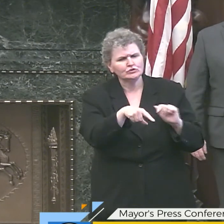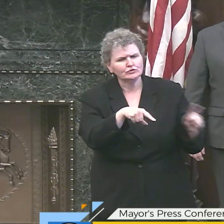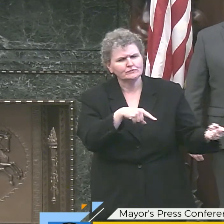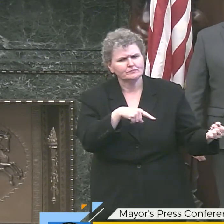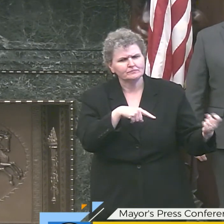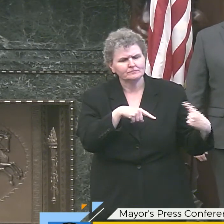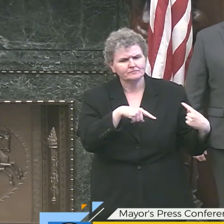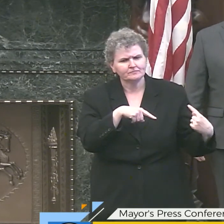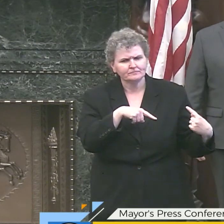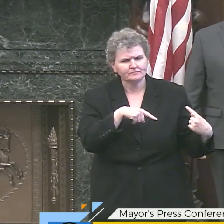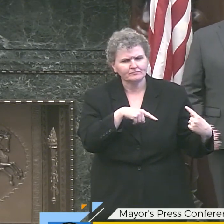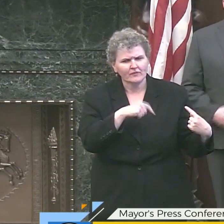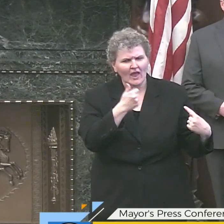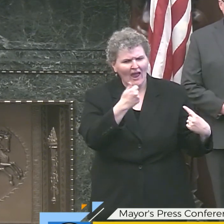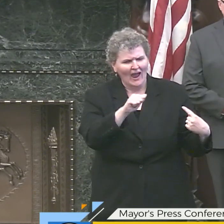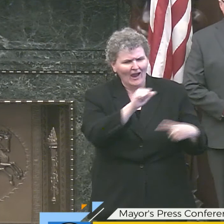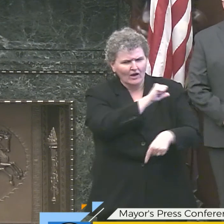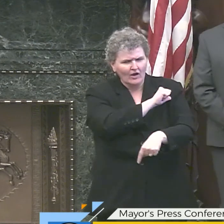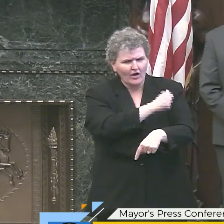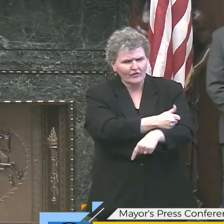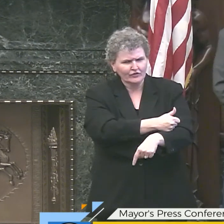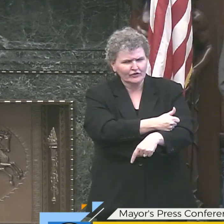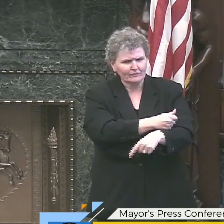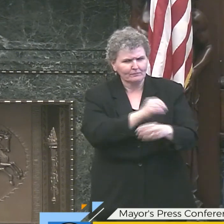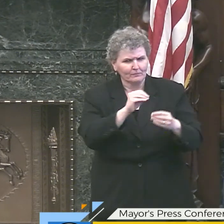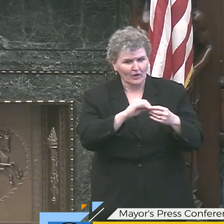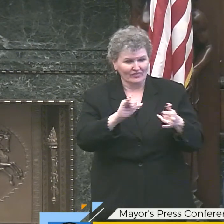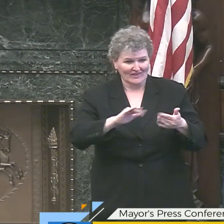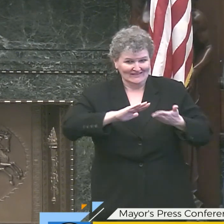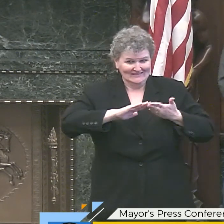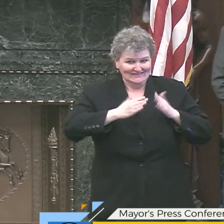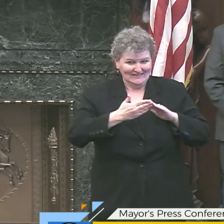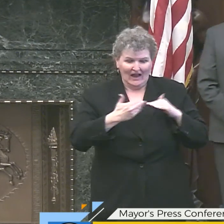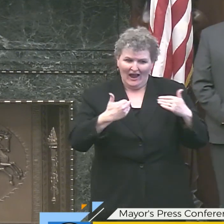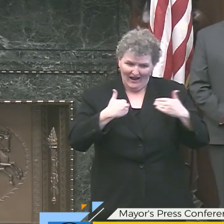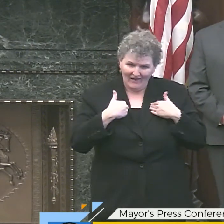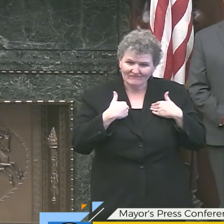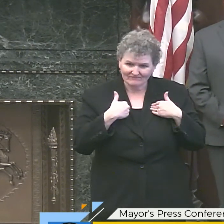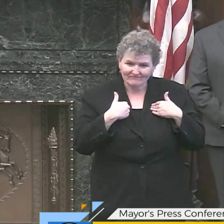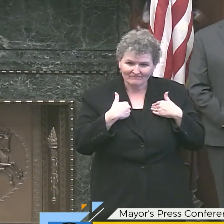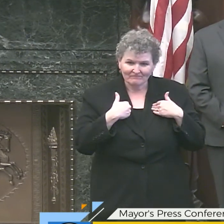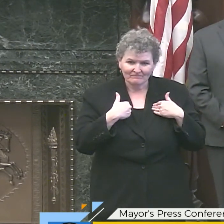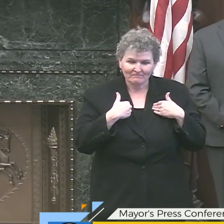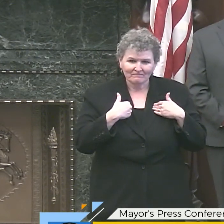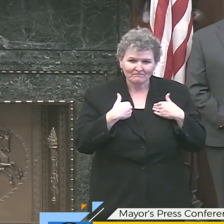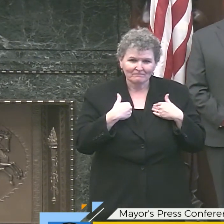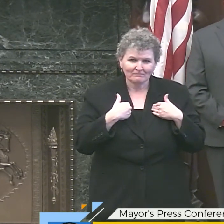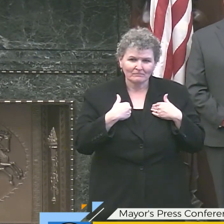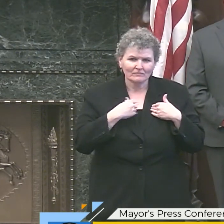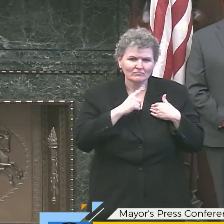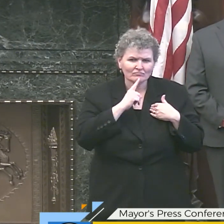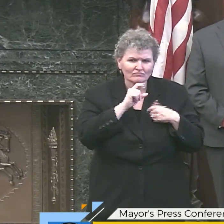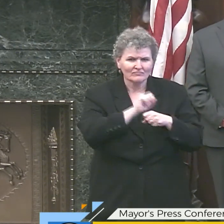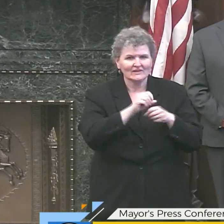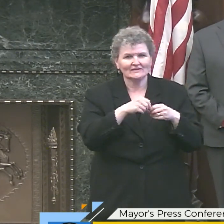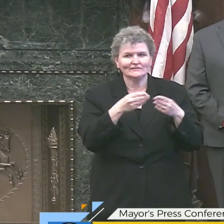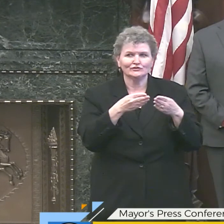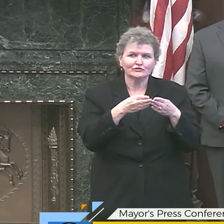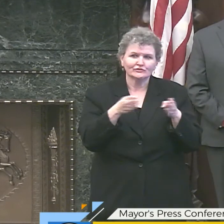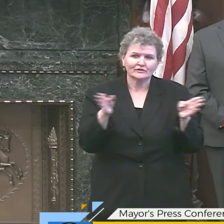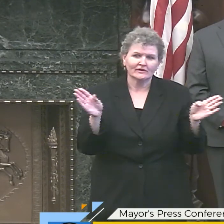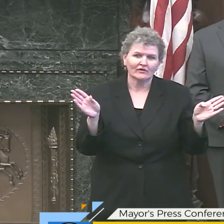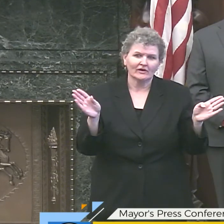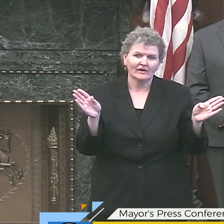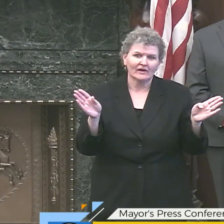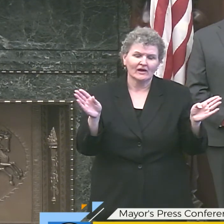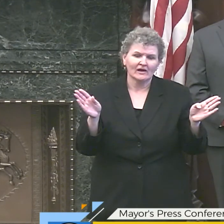of authority that the city has over this kind of thing, and in general, kind of how you guys were